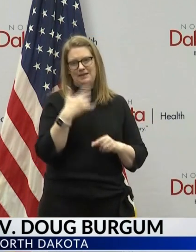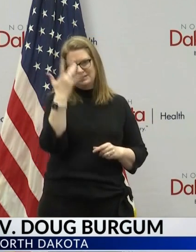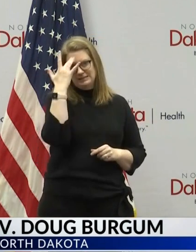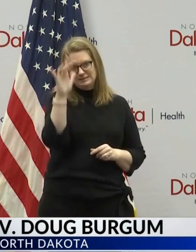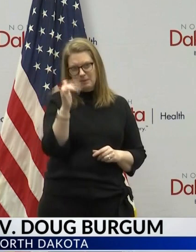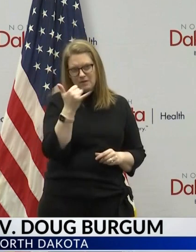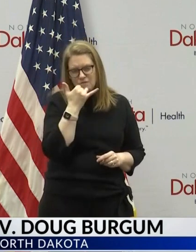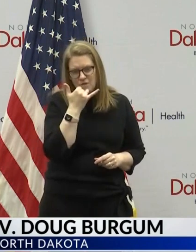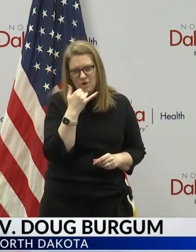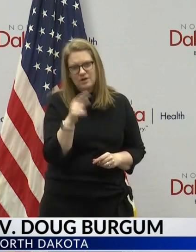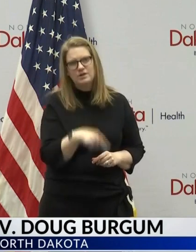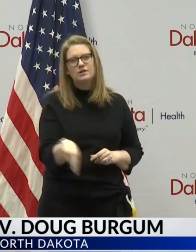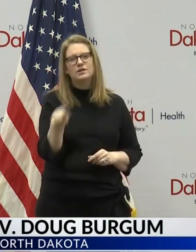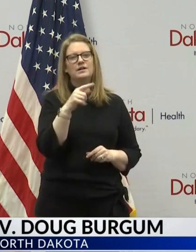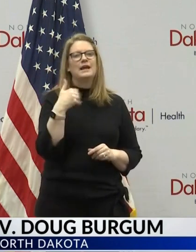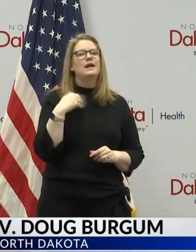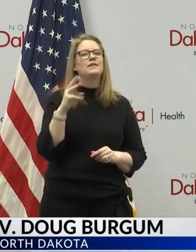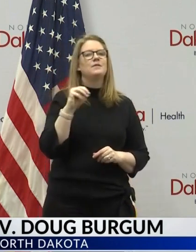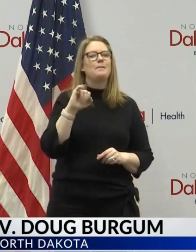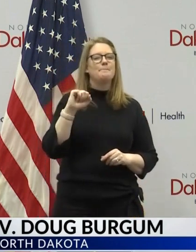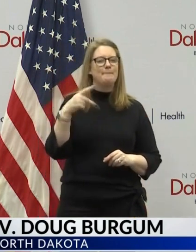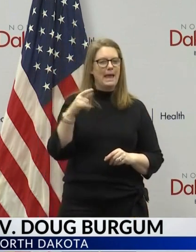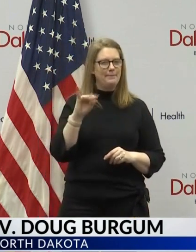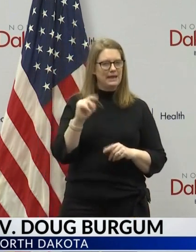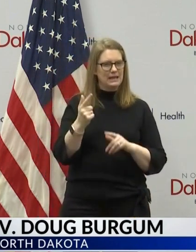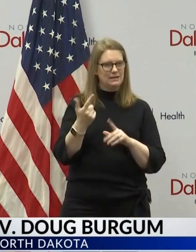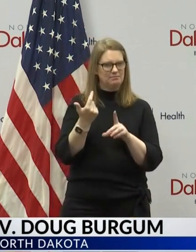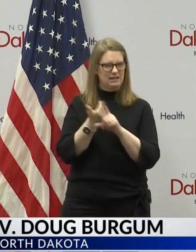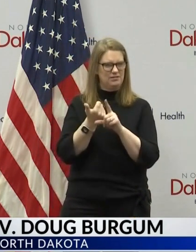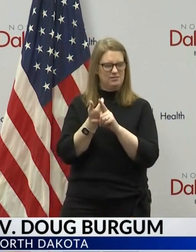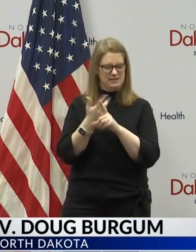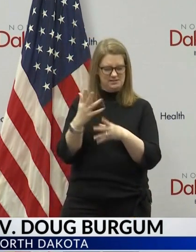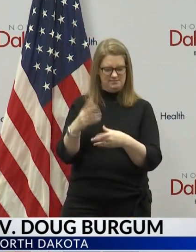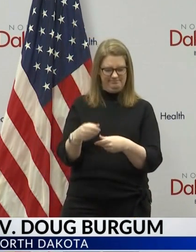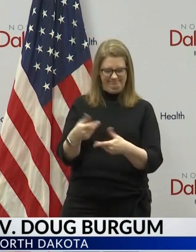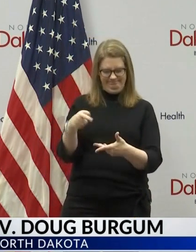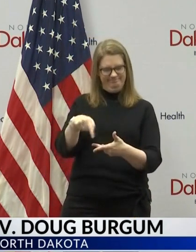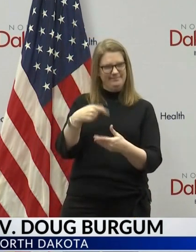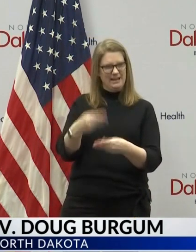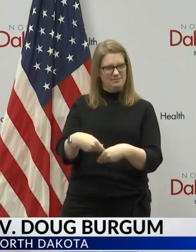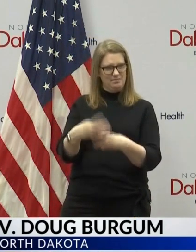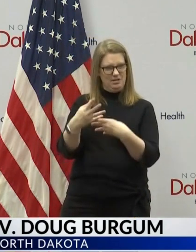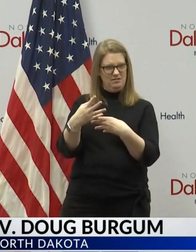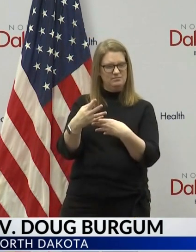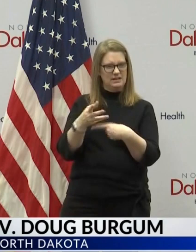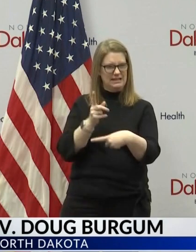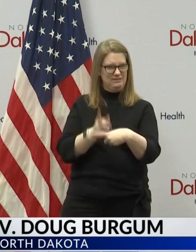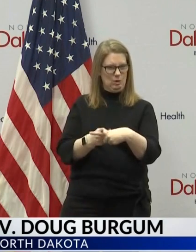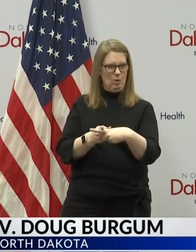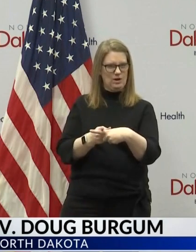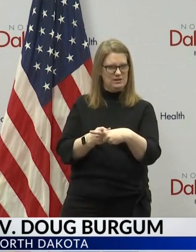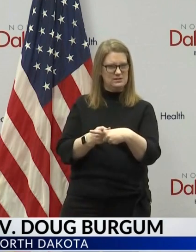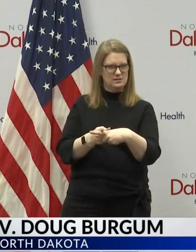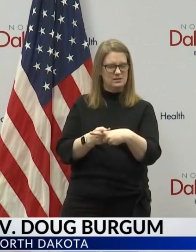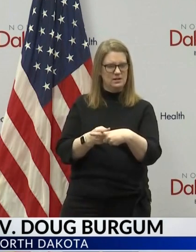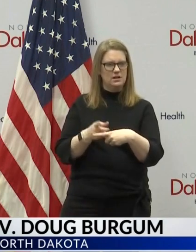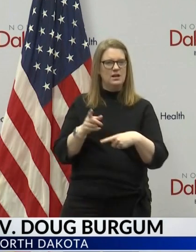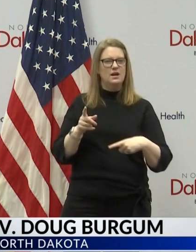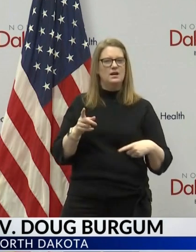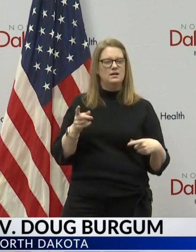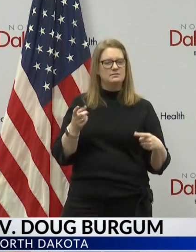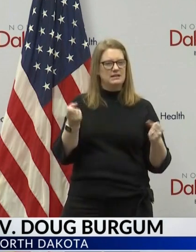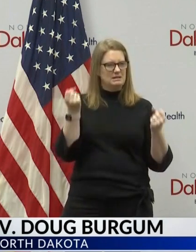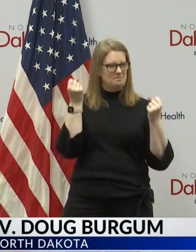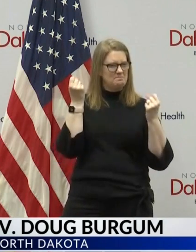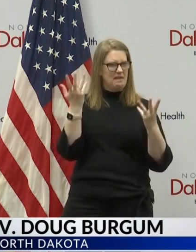state has got some kind of mapping capability already running on that, where it can give you the coordinates. And there are a number